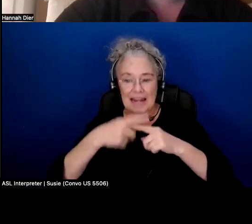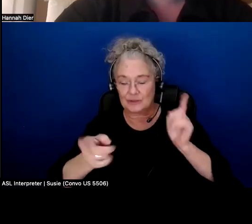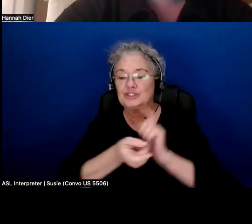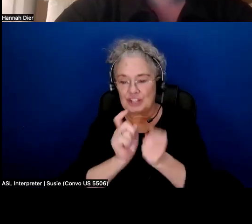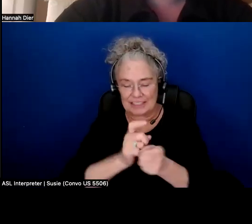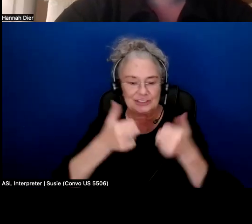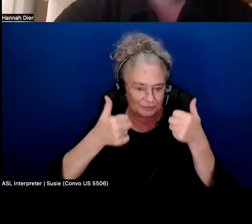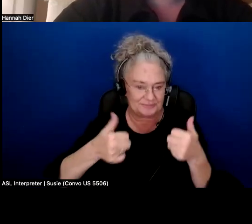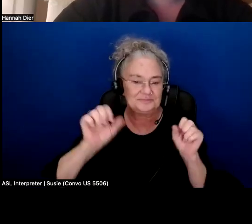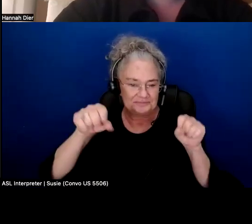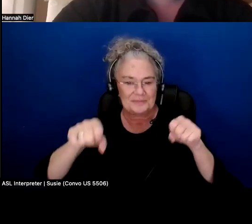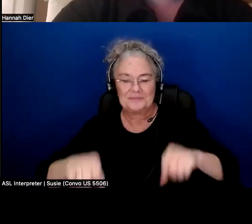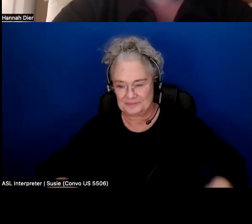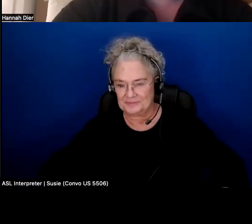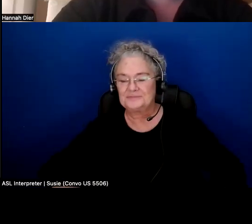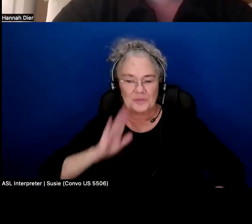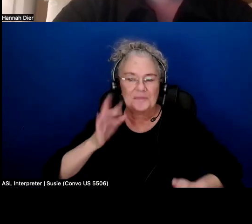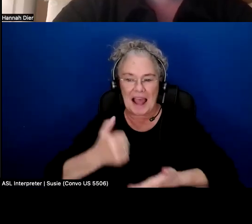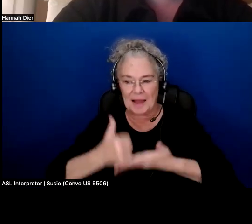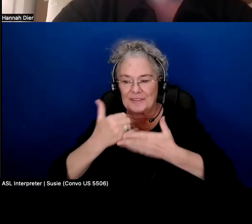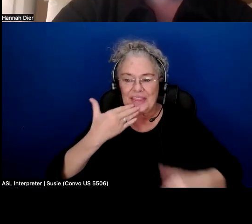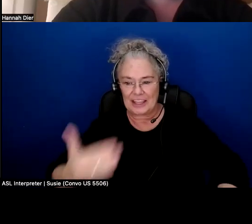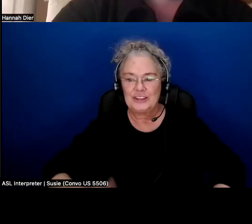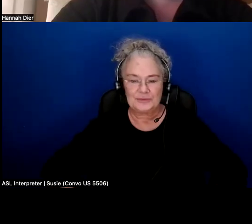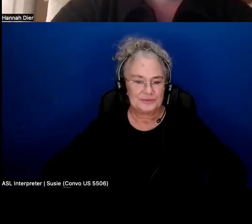that would be helpful. Thank you.